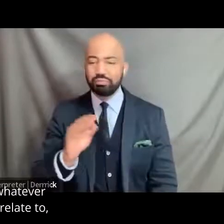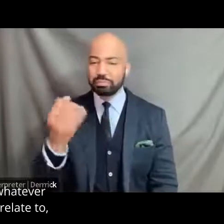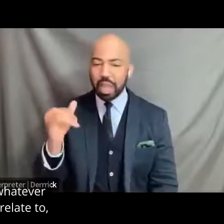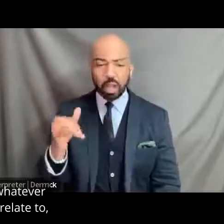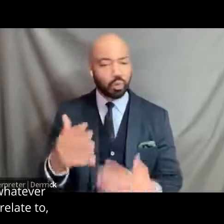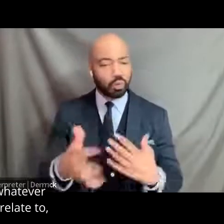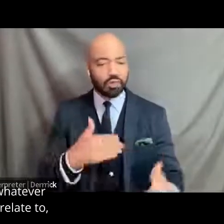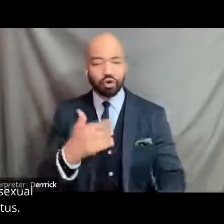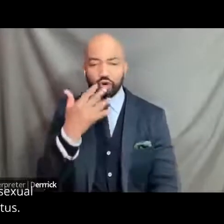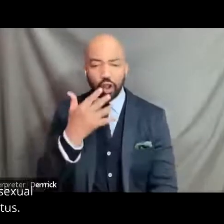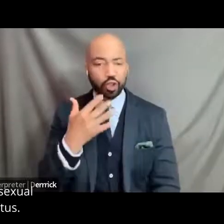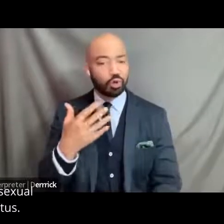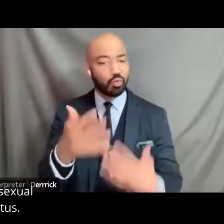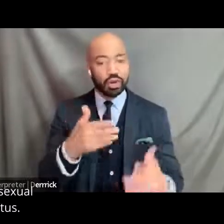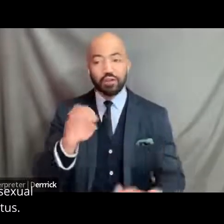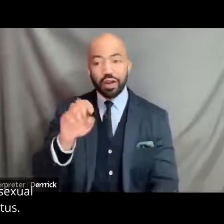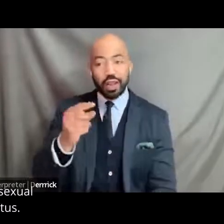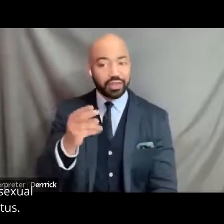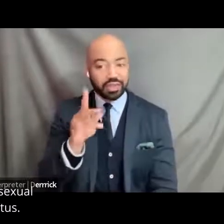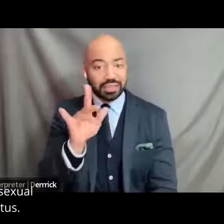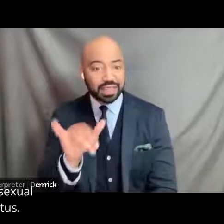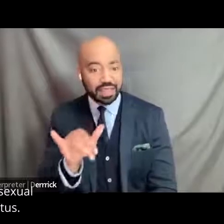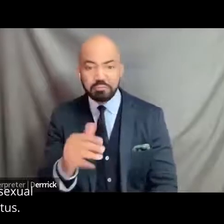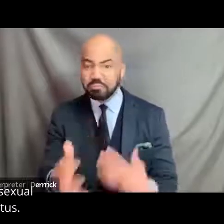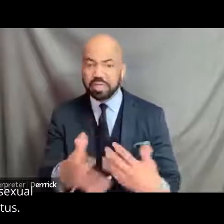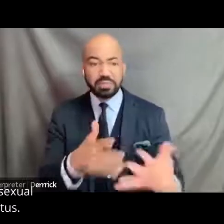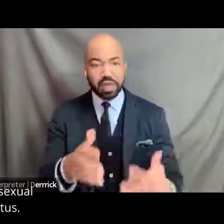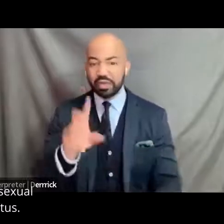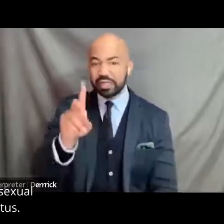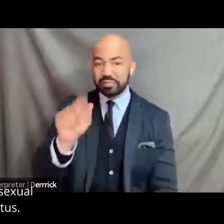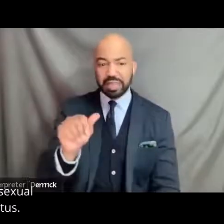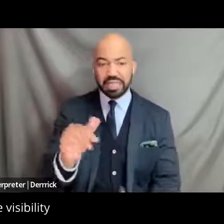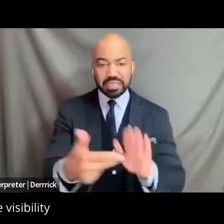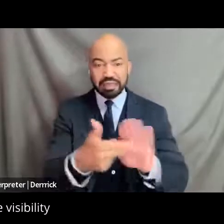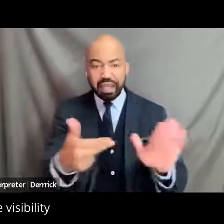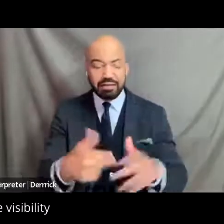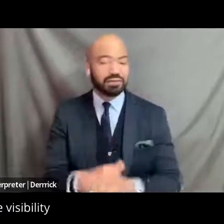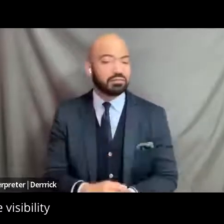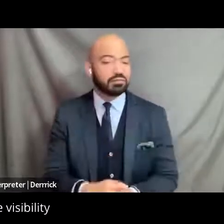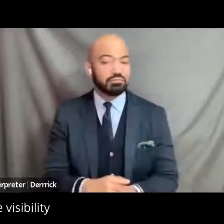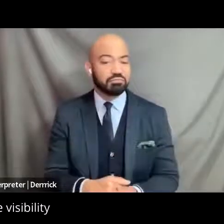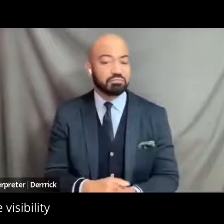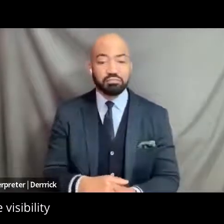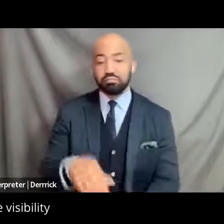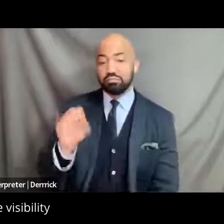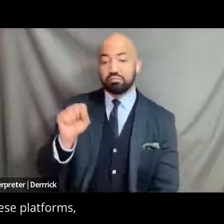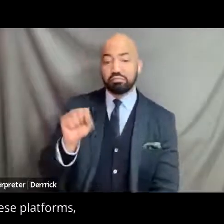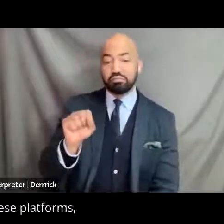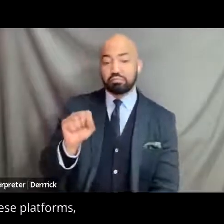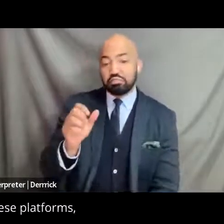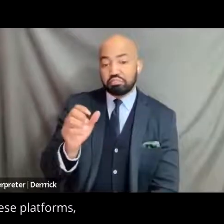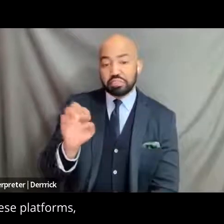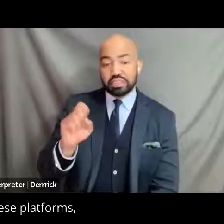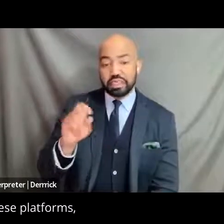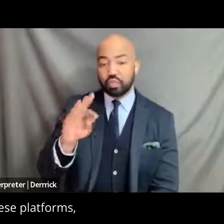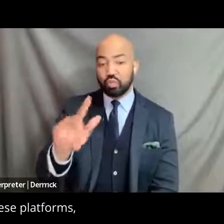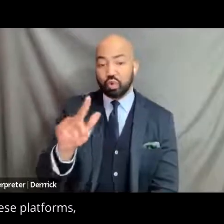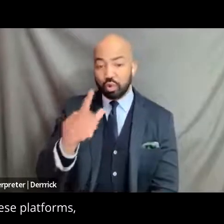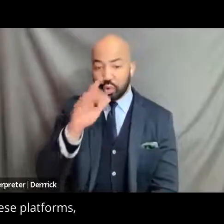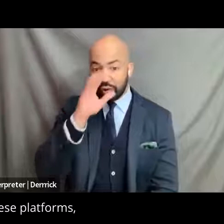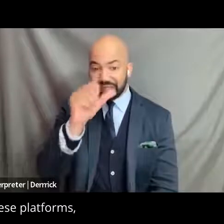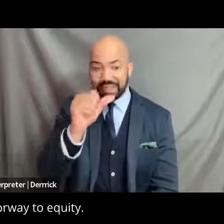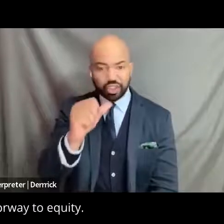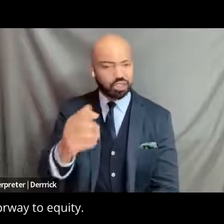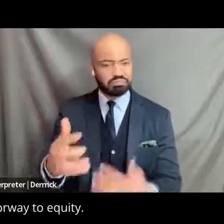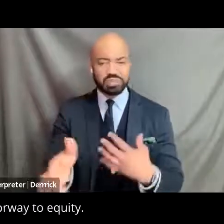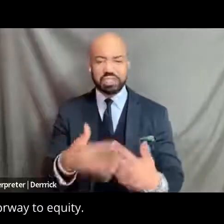you might relate to disability style and sexual orientation status when we have more visibility and representation in these